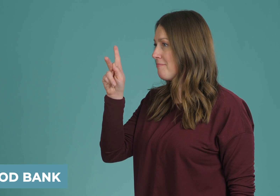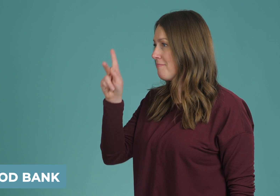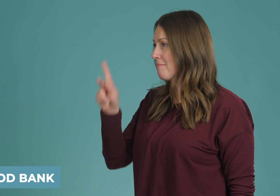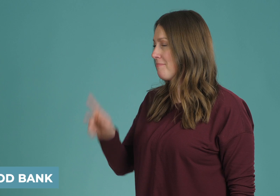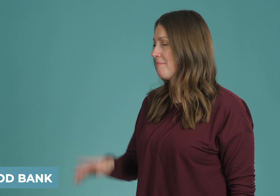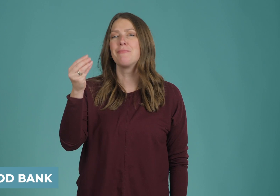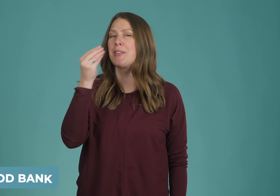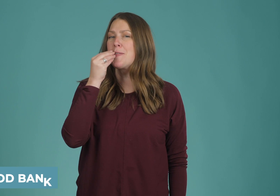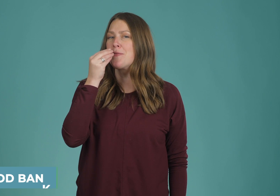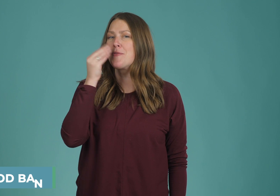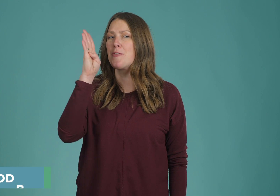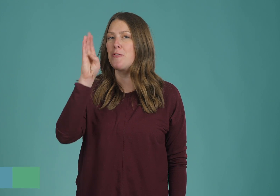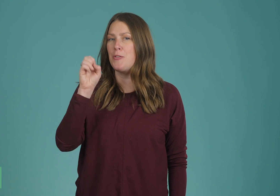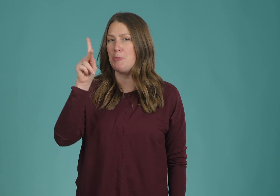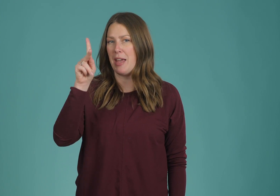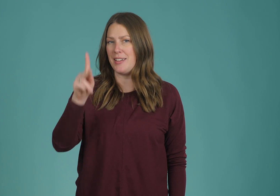together. Food bank.